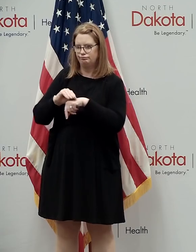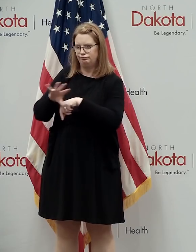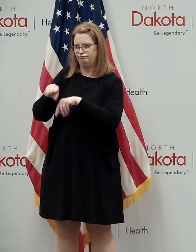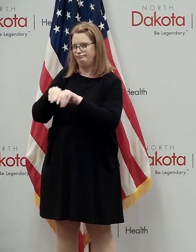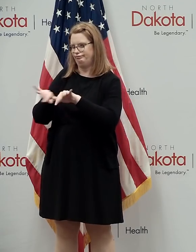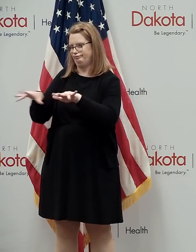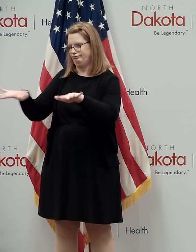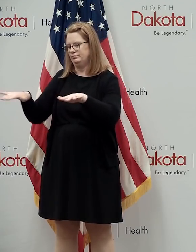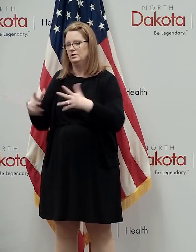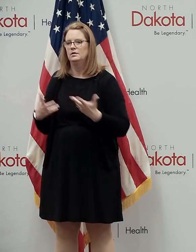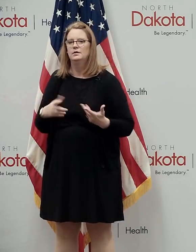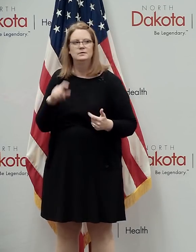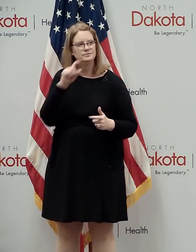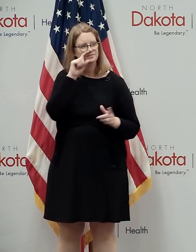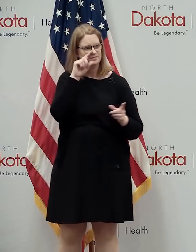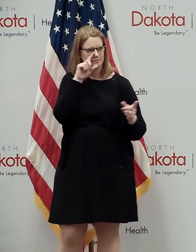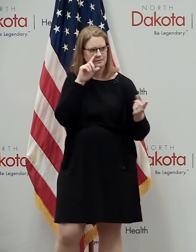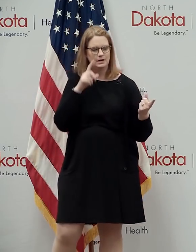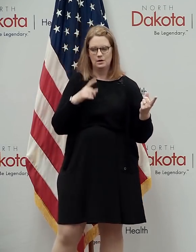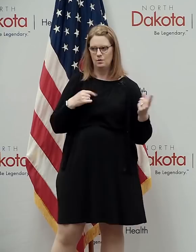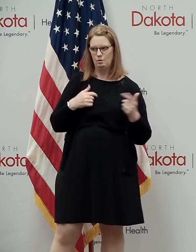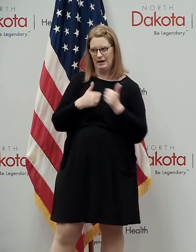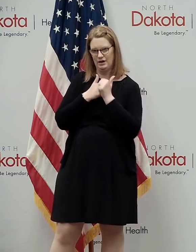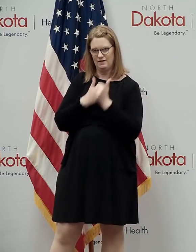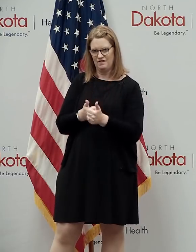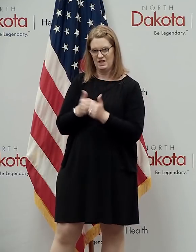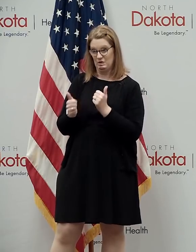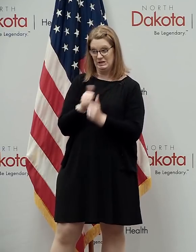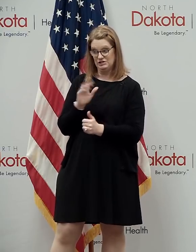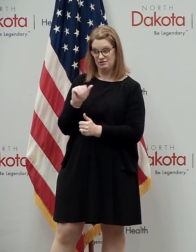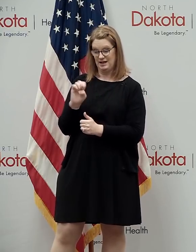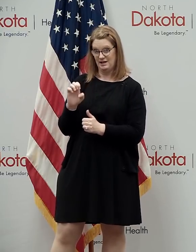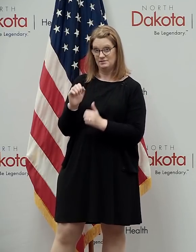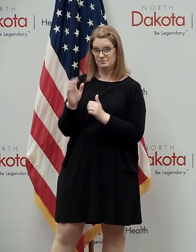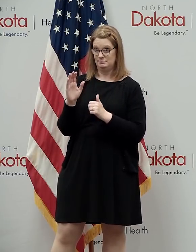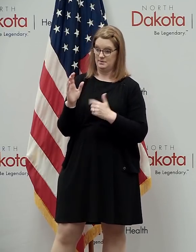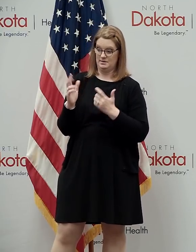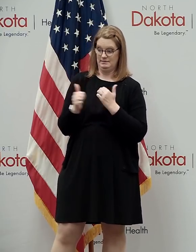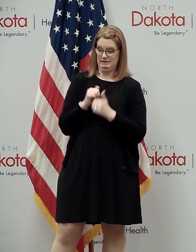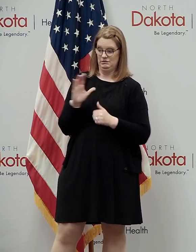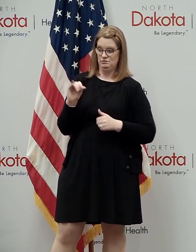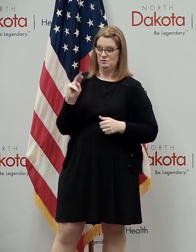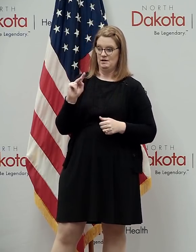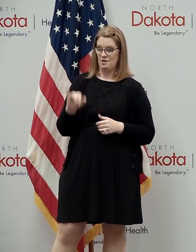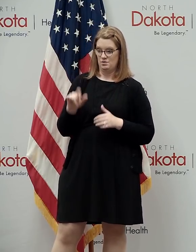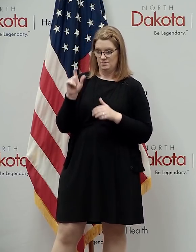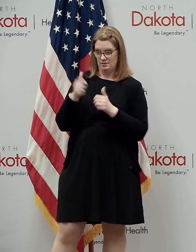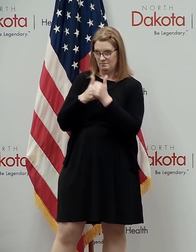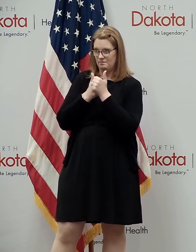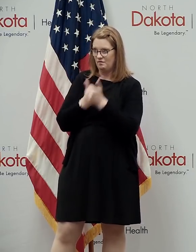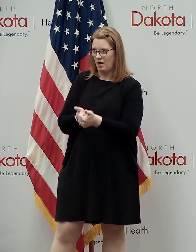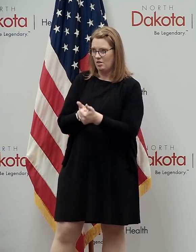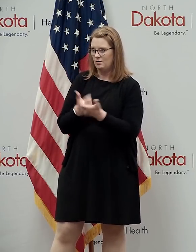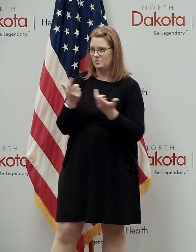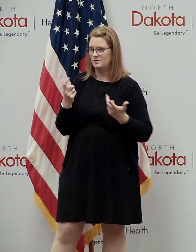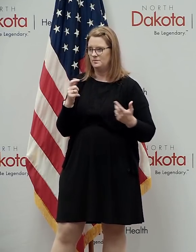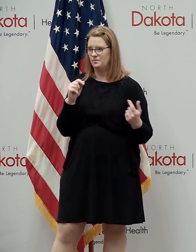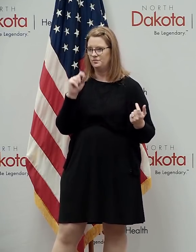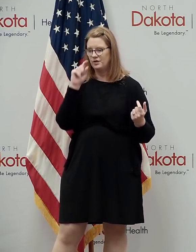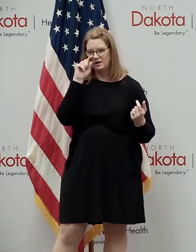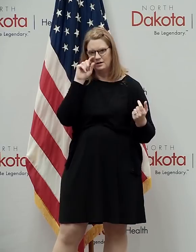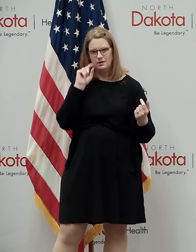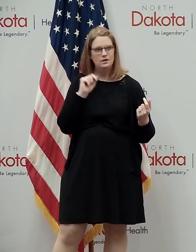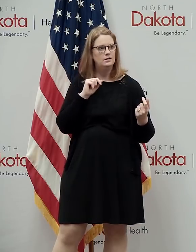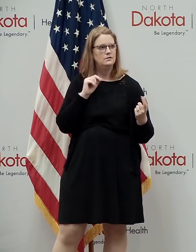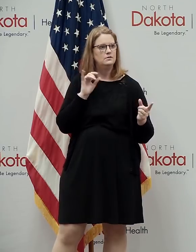say, every case is on our radar because we track every case by county, and I'll just, take this as